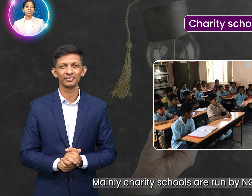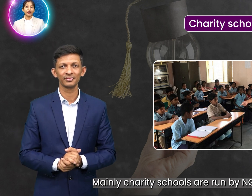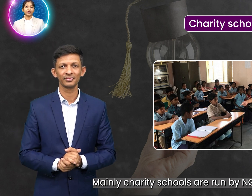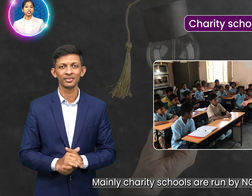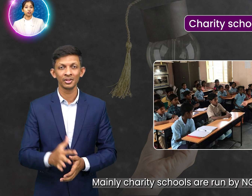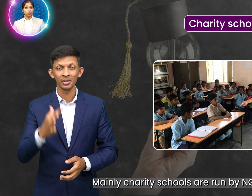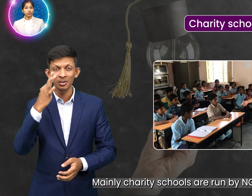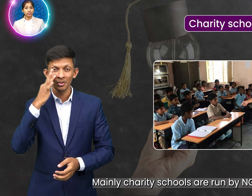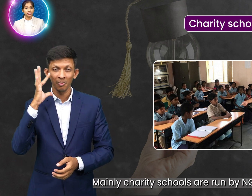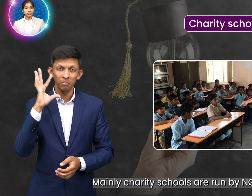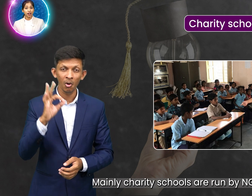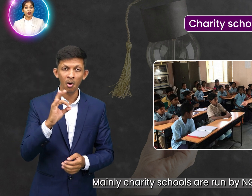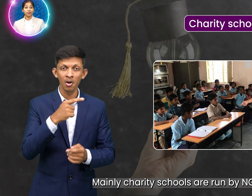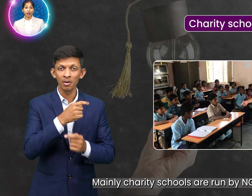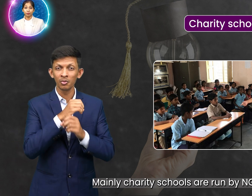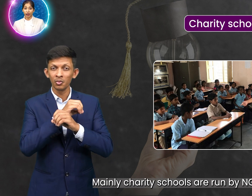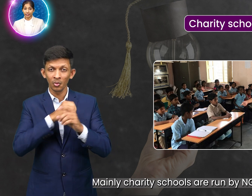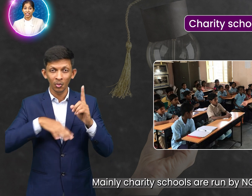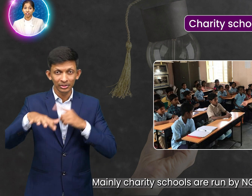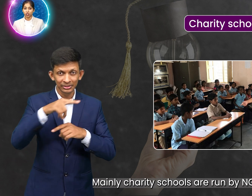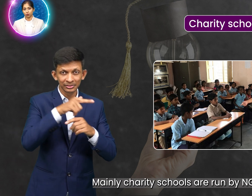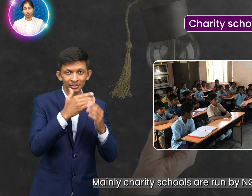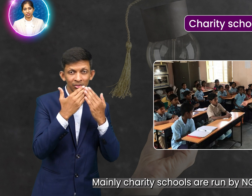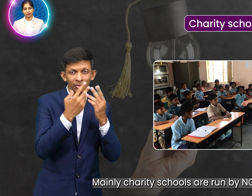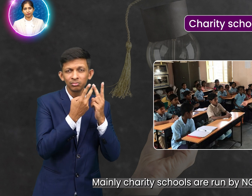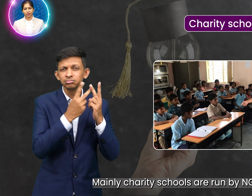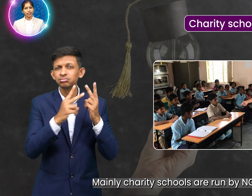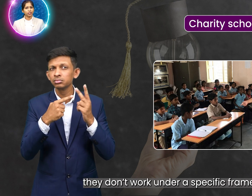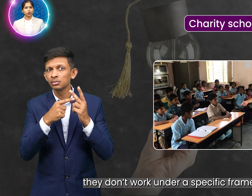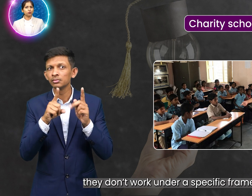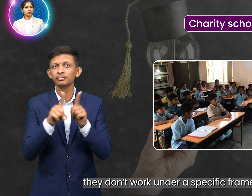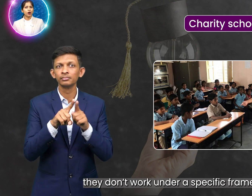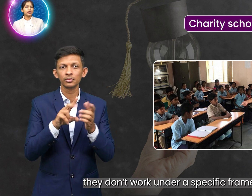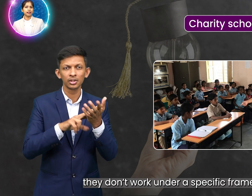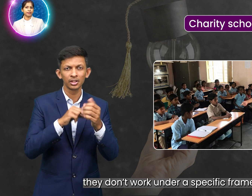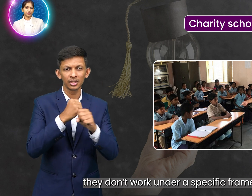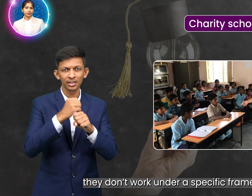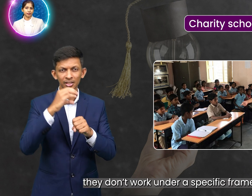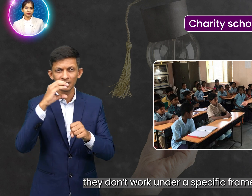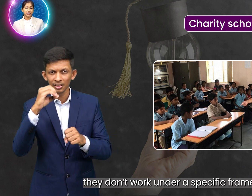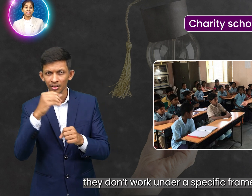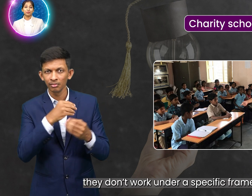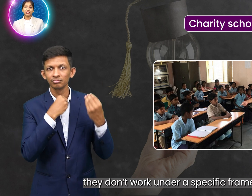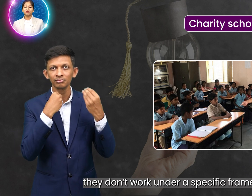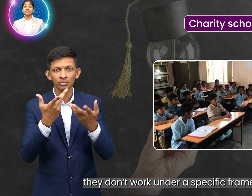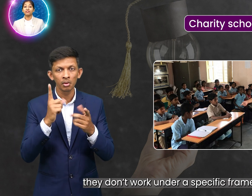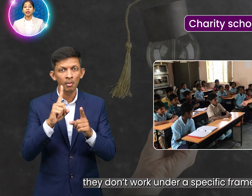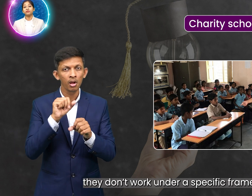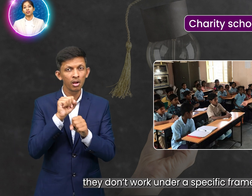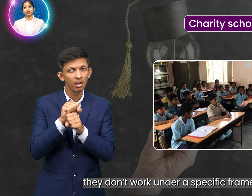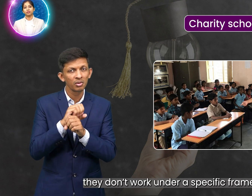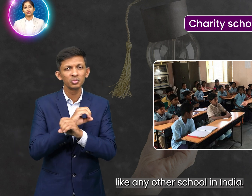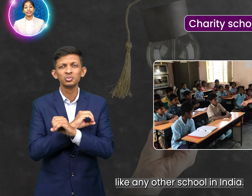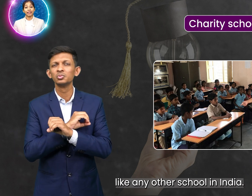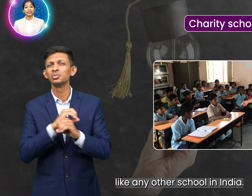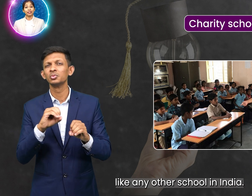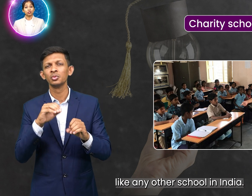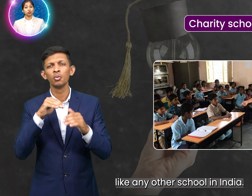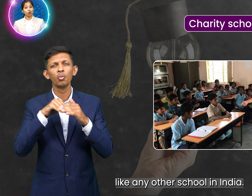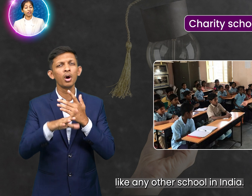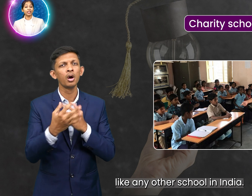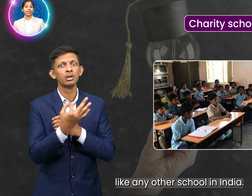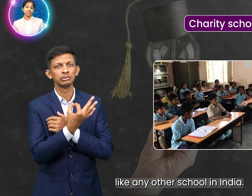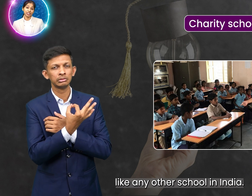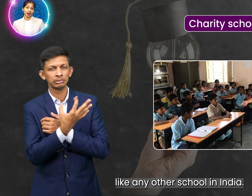Mainly, charity schools are run by NGOs. They don't work under a specific framework like any